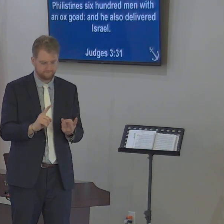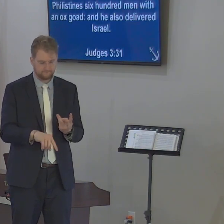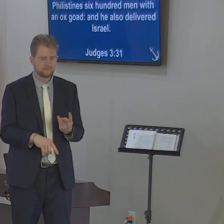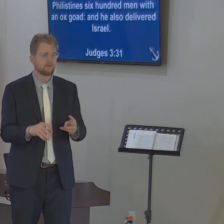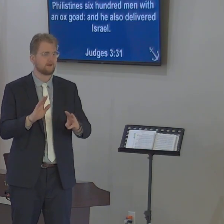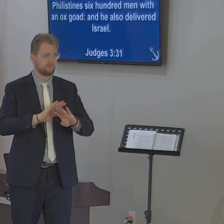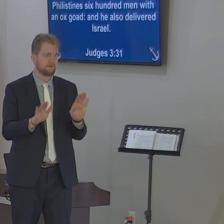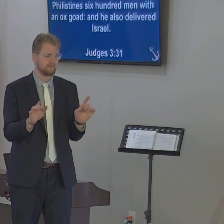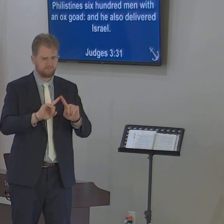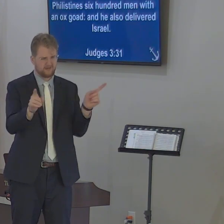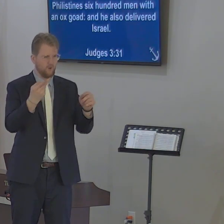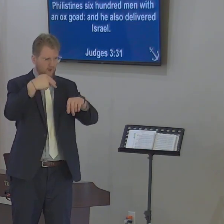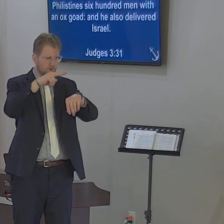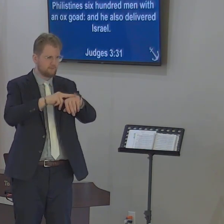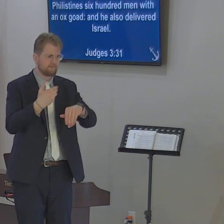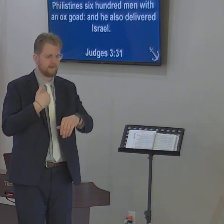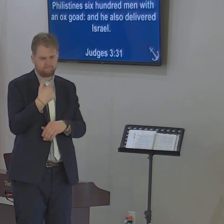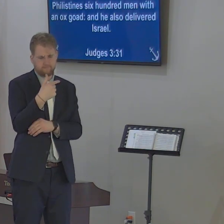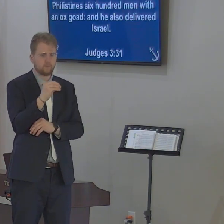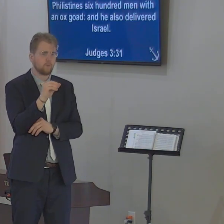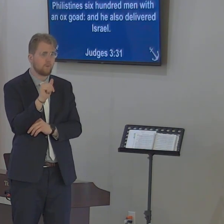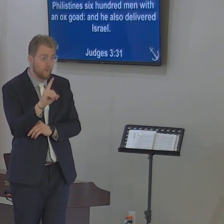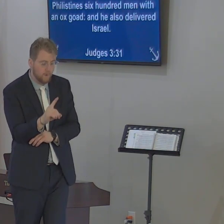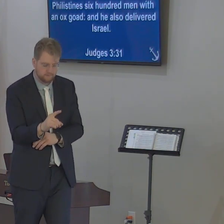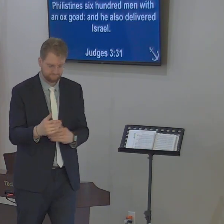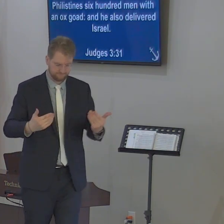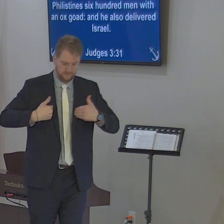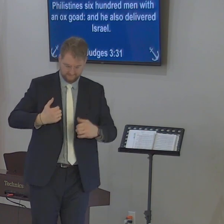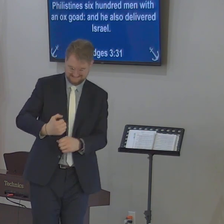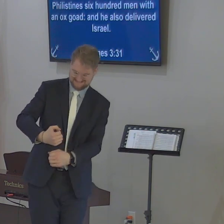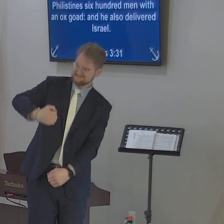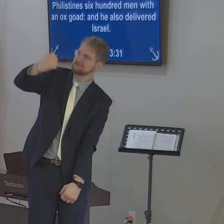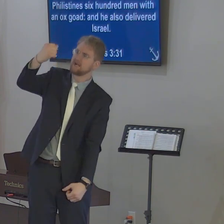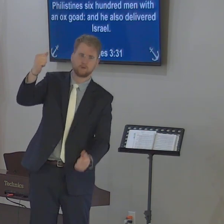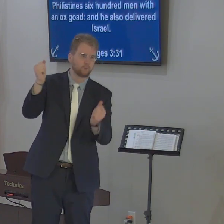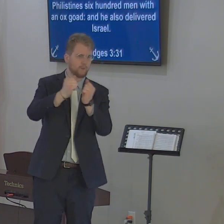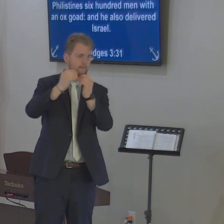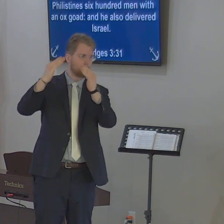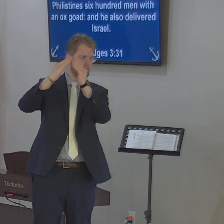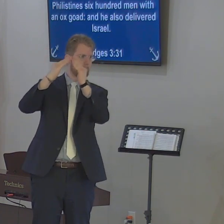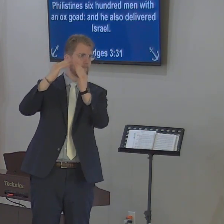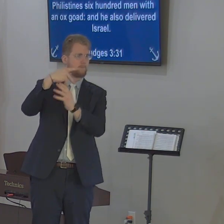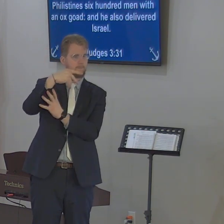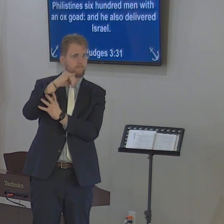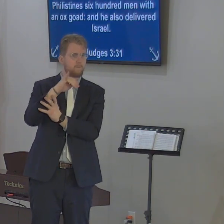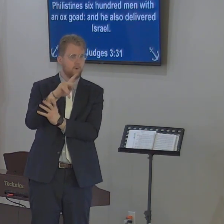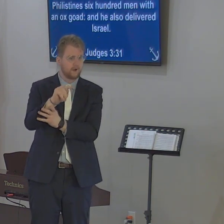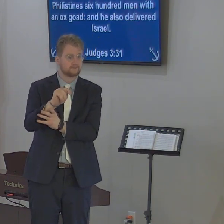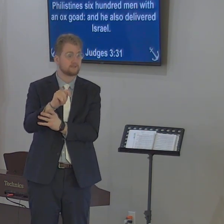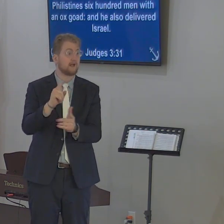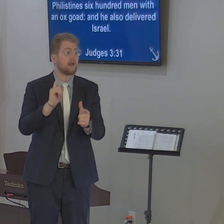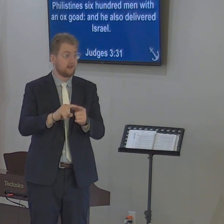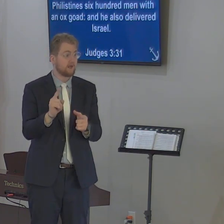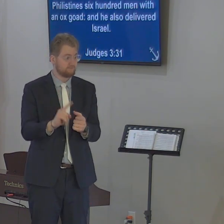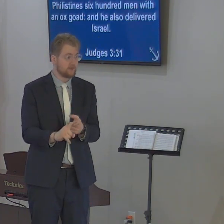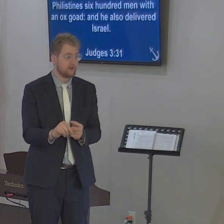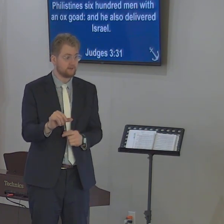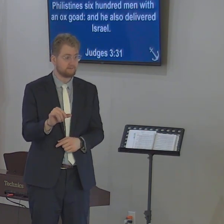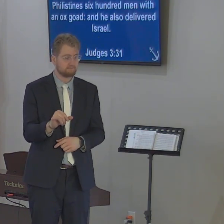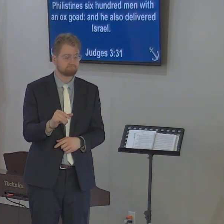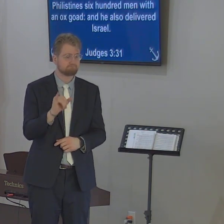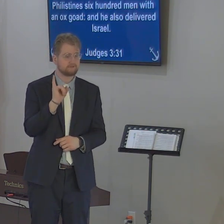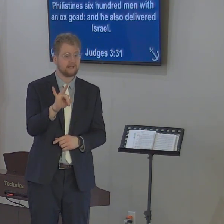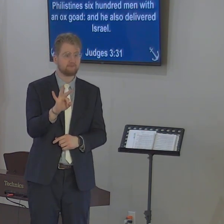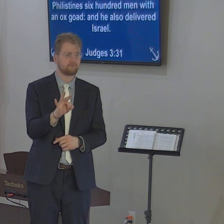point. And they would the ox to get it to go where it needs to go. And if the ox was like most people today and very stubborn, he